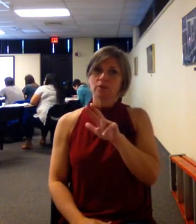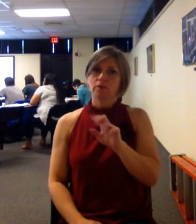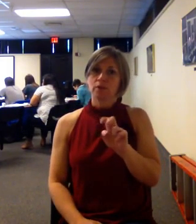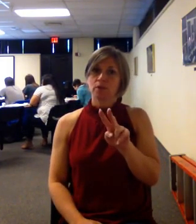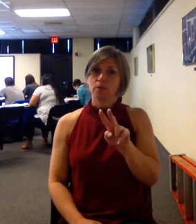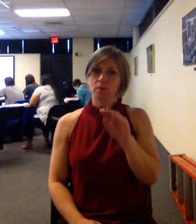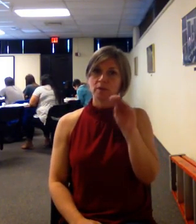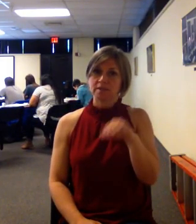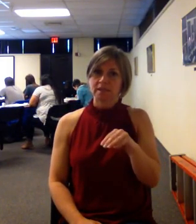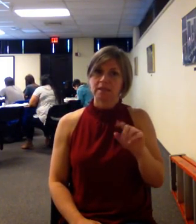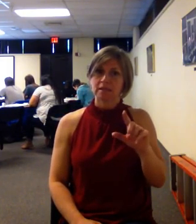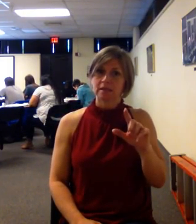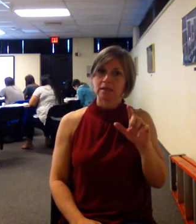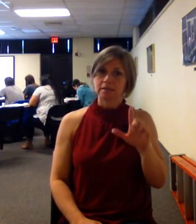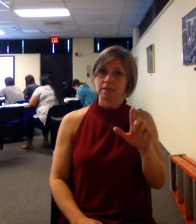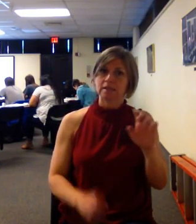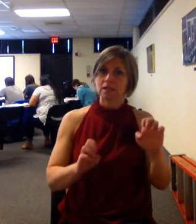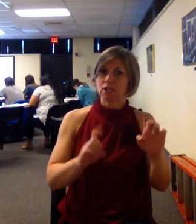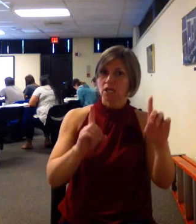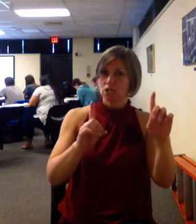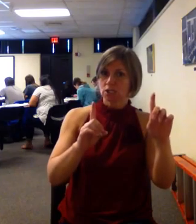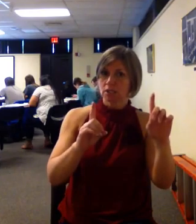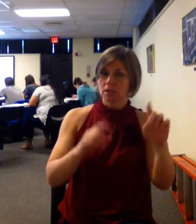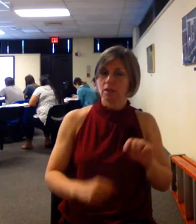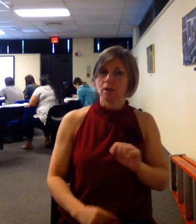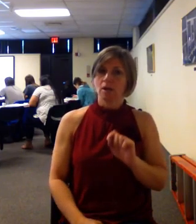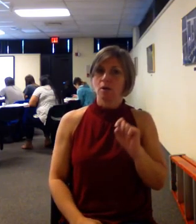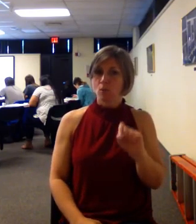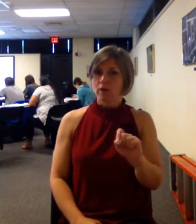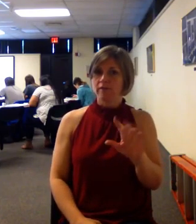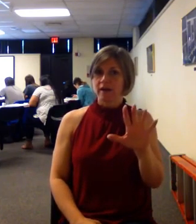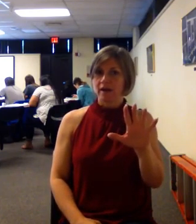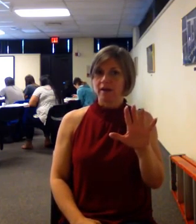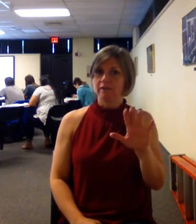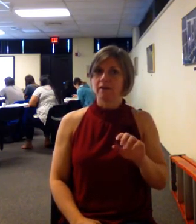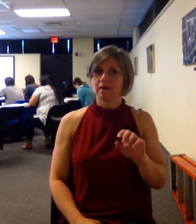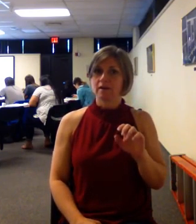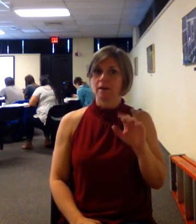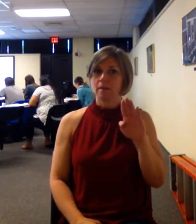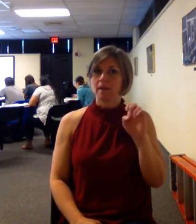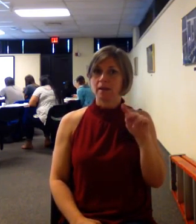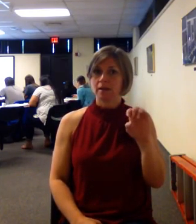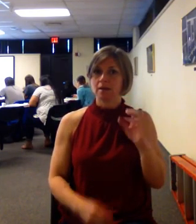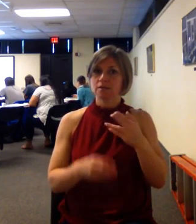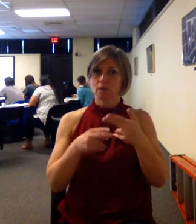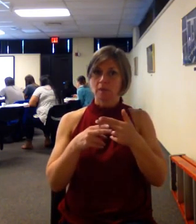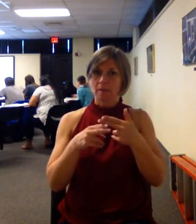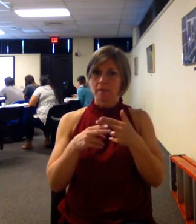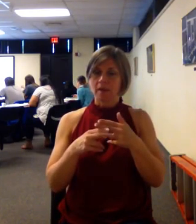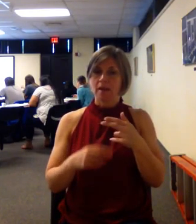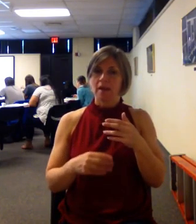the Lincoln Education 0.5 beta. So my weighted average beta then, the beta for the portfolio